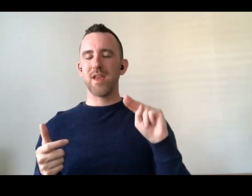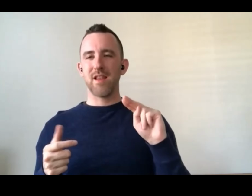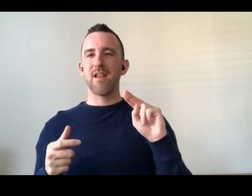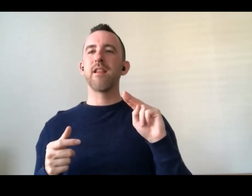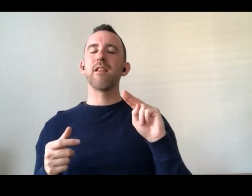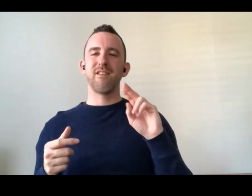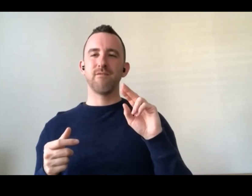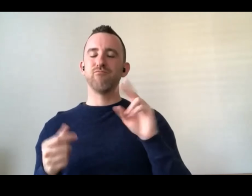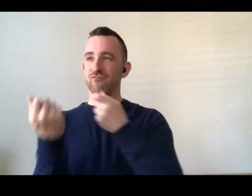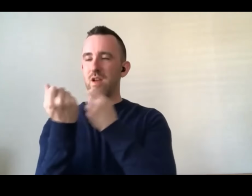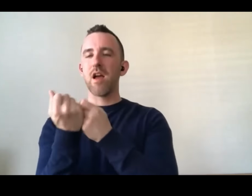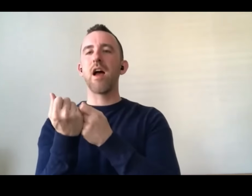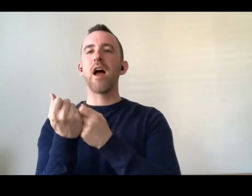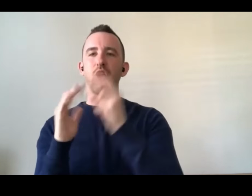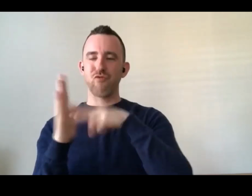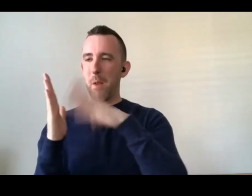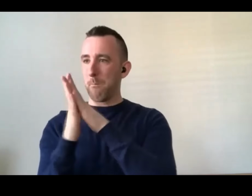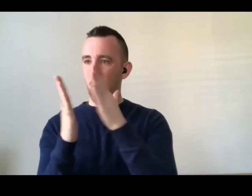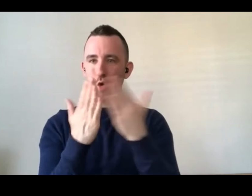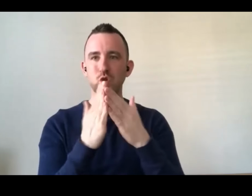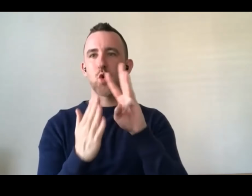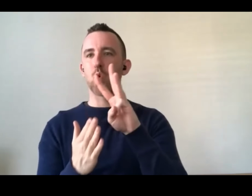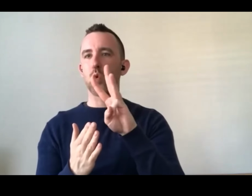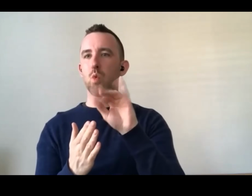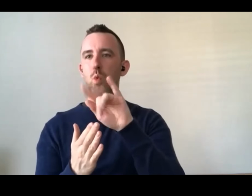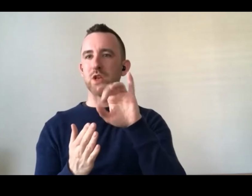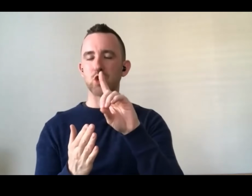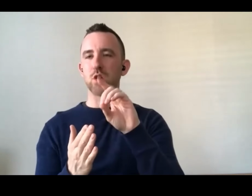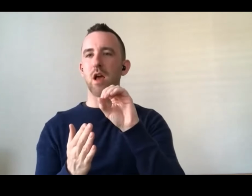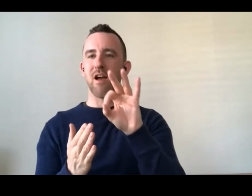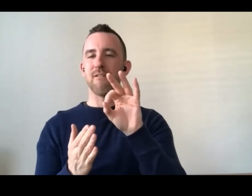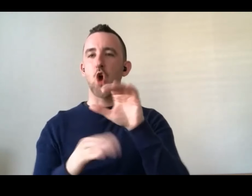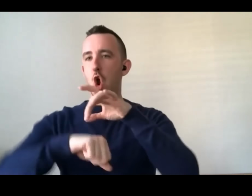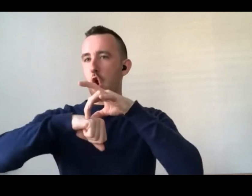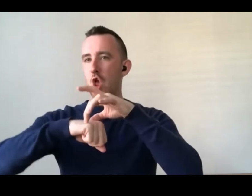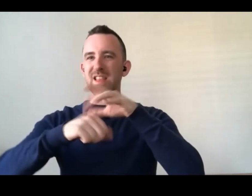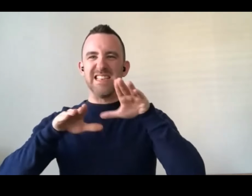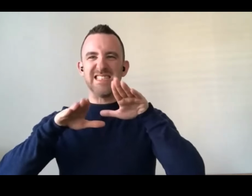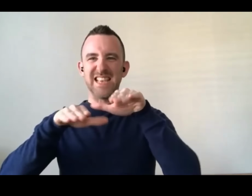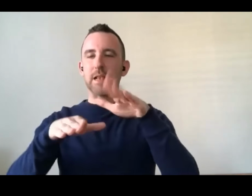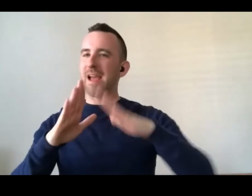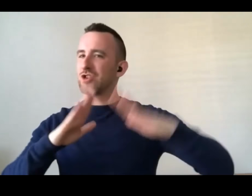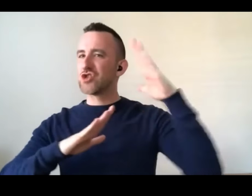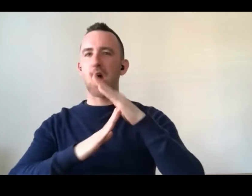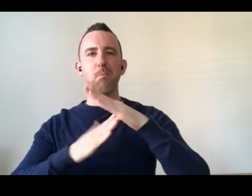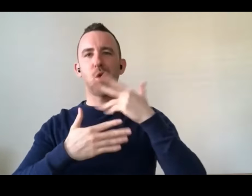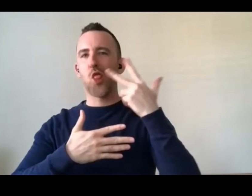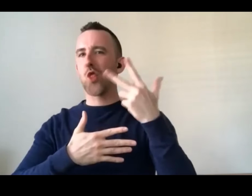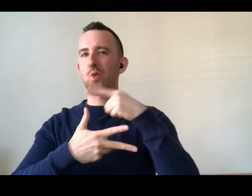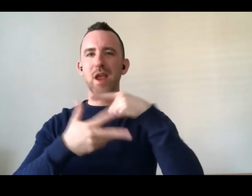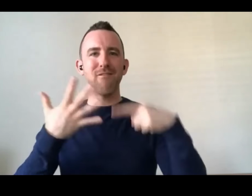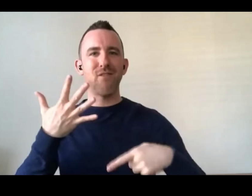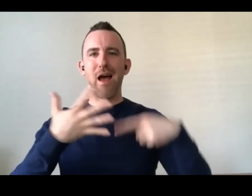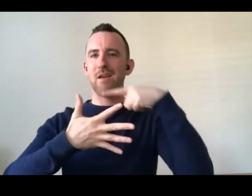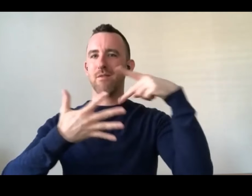up reading those books. Wizard of Earthsea is in my top 3 to 5.